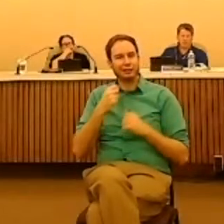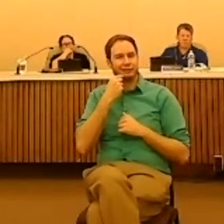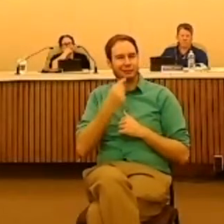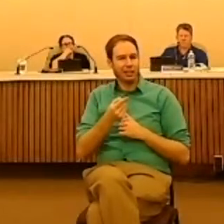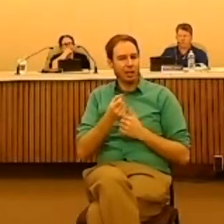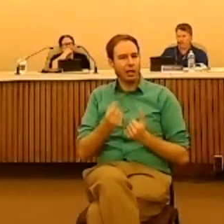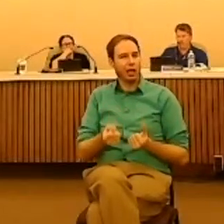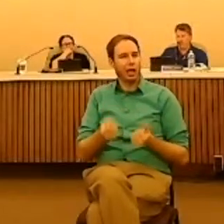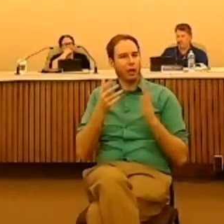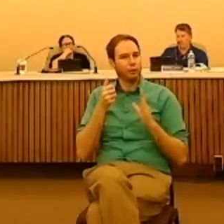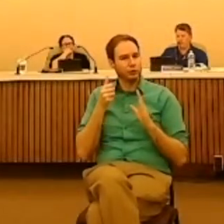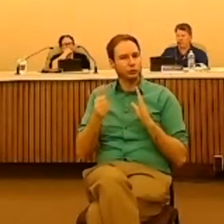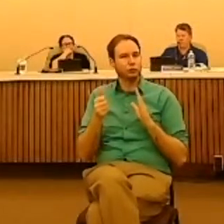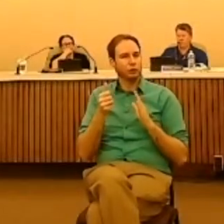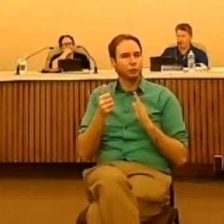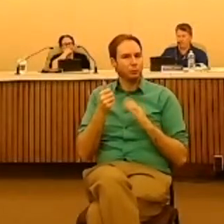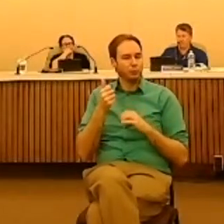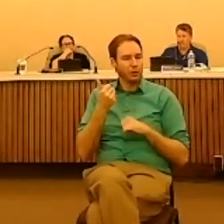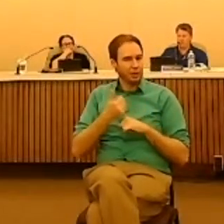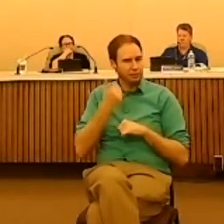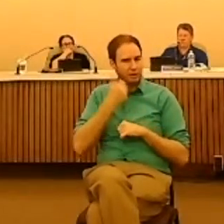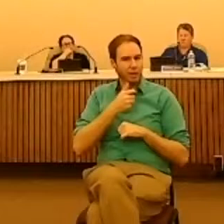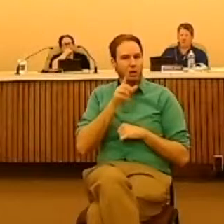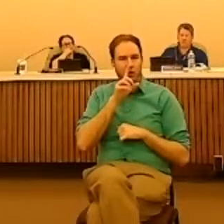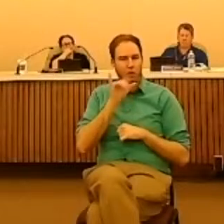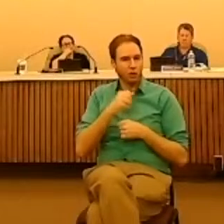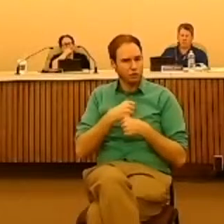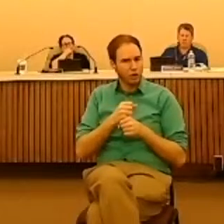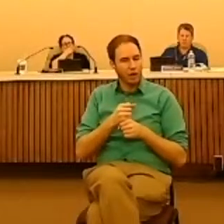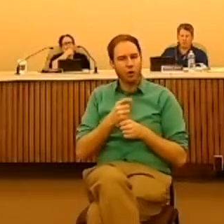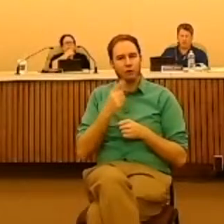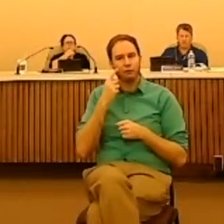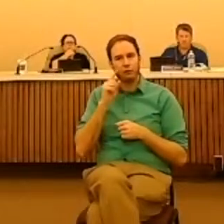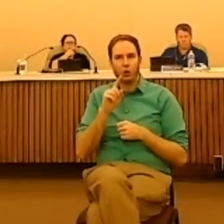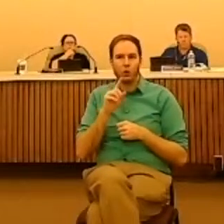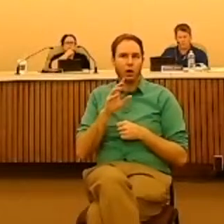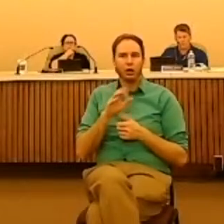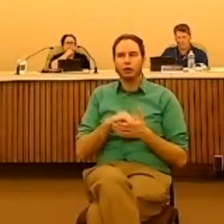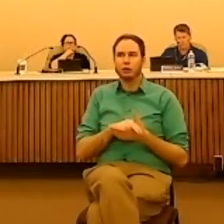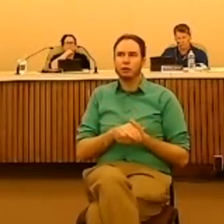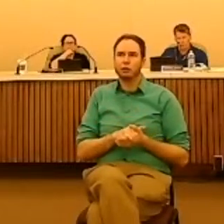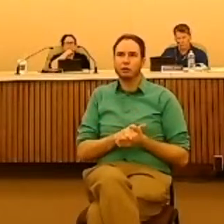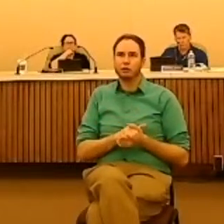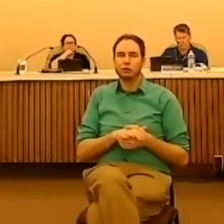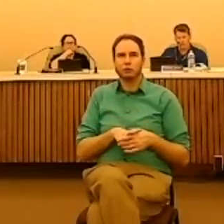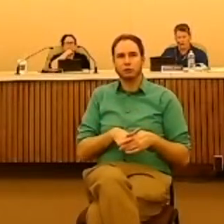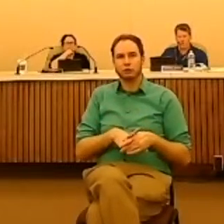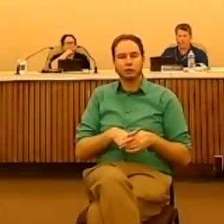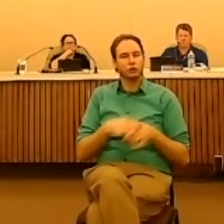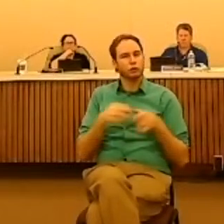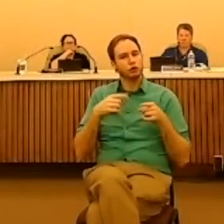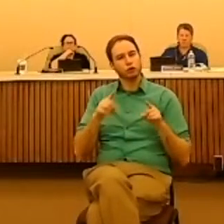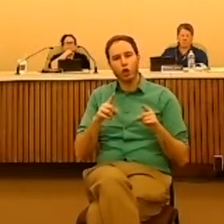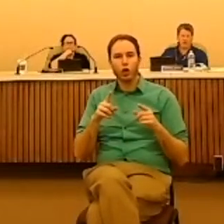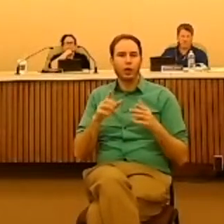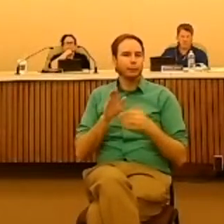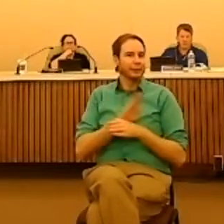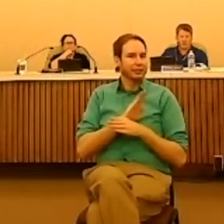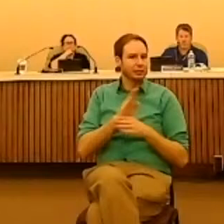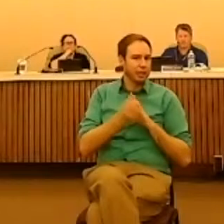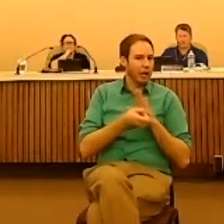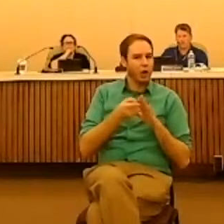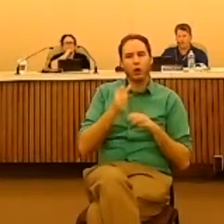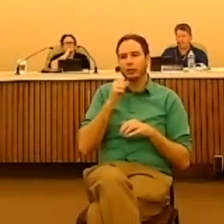many trips per day that typically generates, including, during peak hours versus off